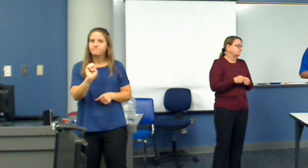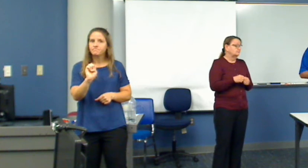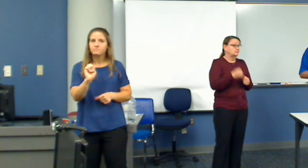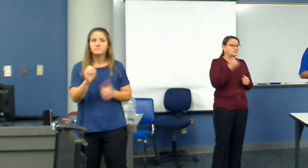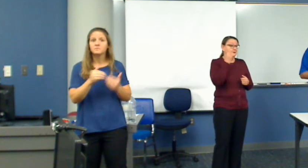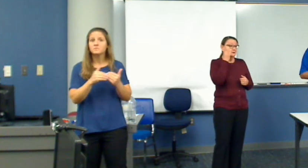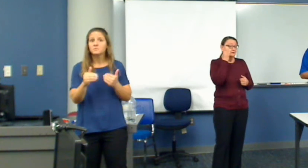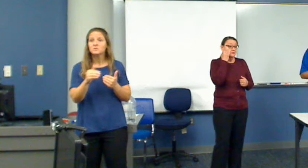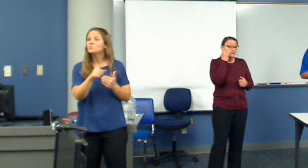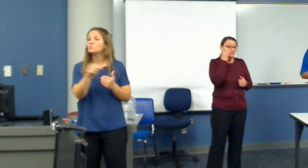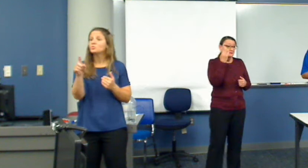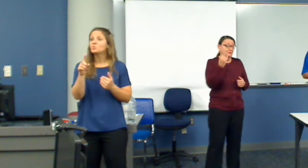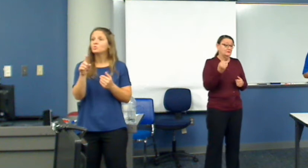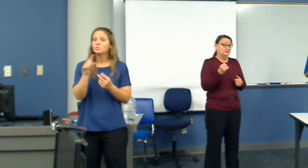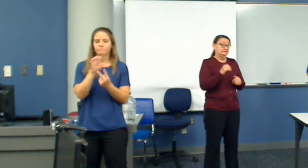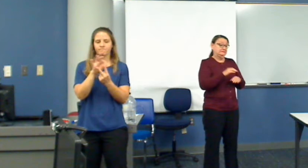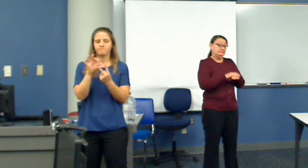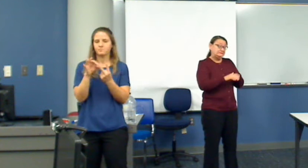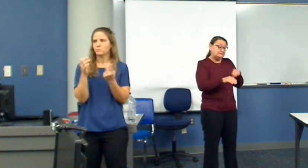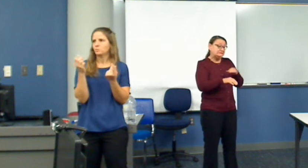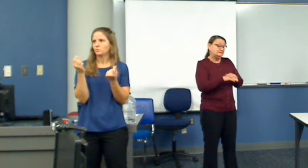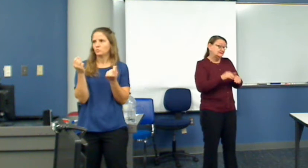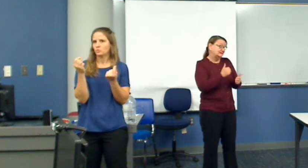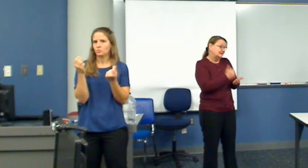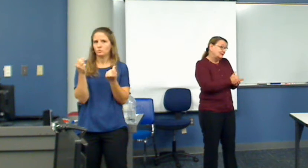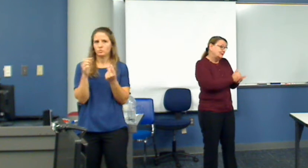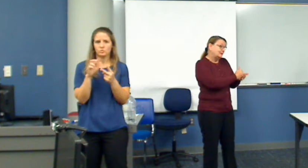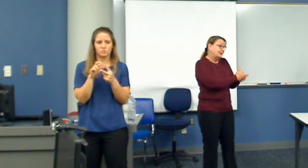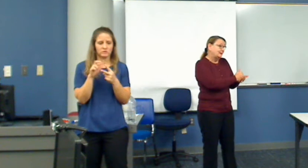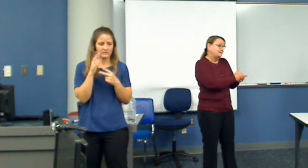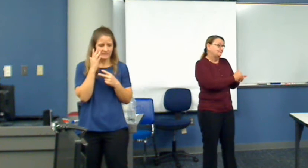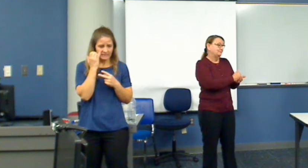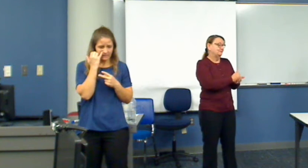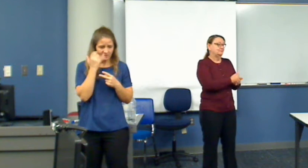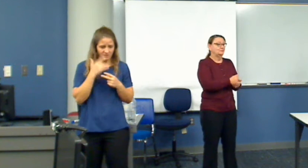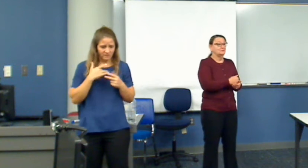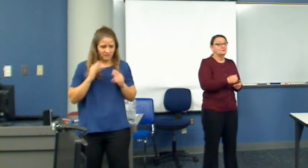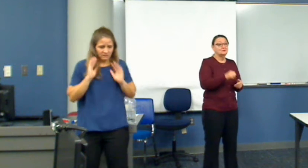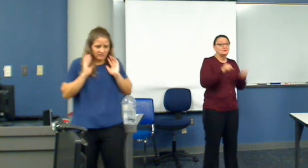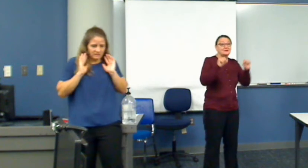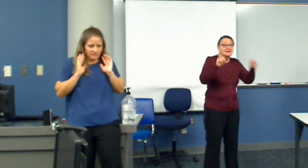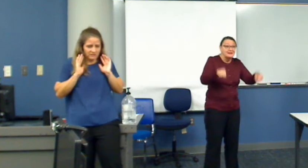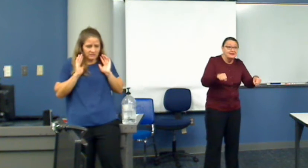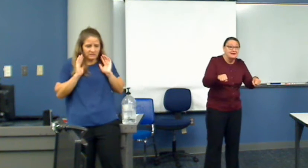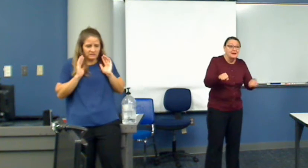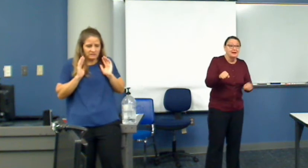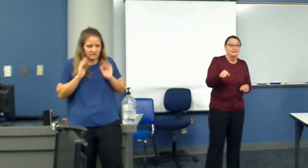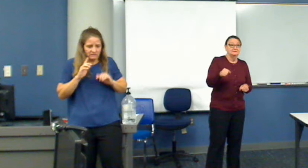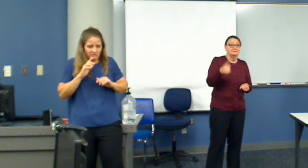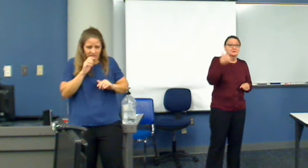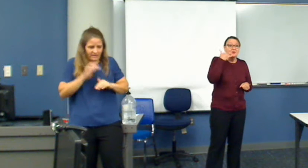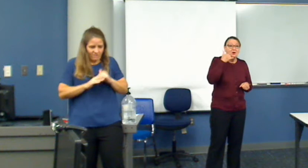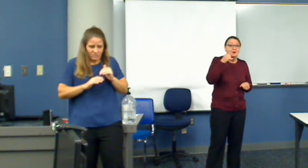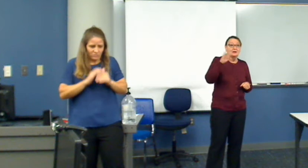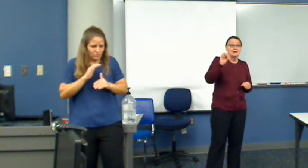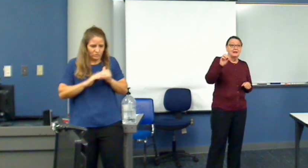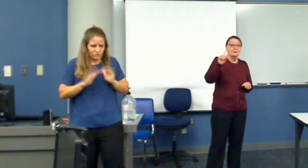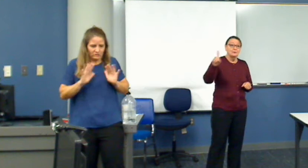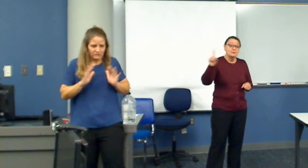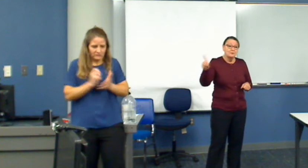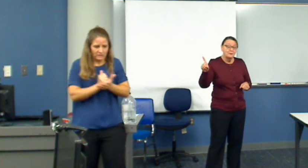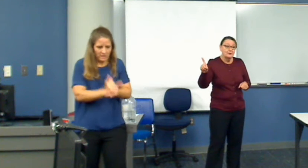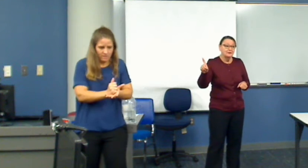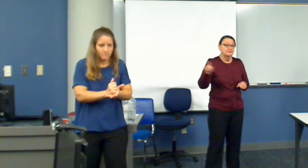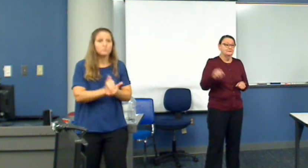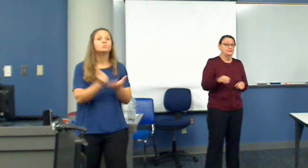feel comfortable helping, at least you can pick up the phone and call 911 or EMS, okay? You can pick up the phone at